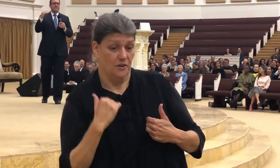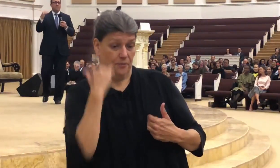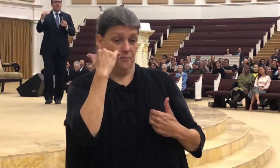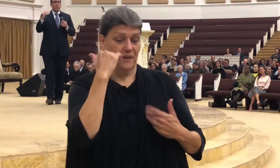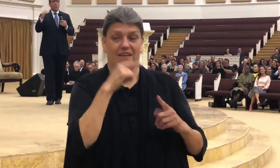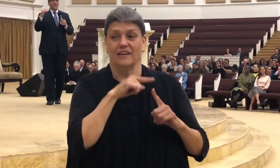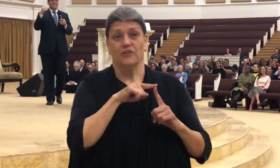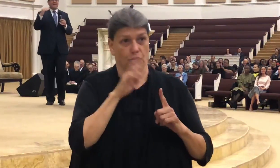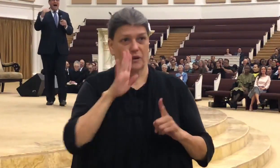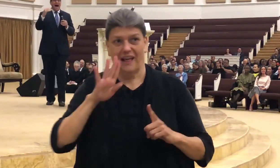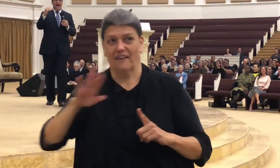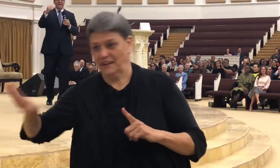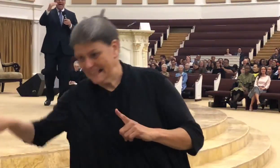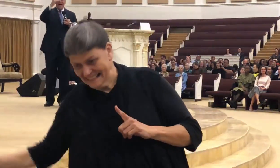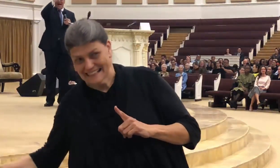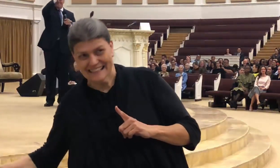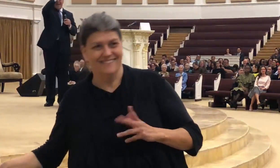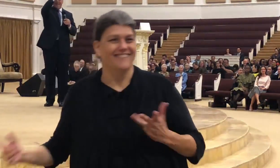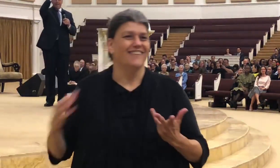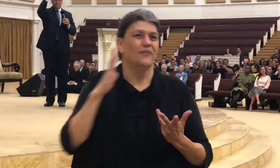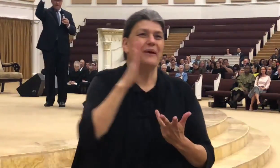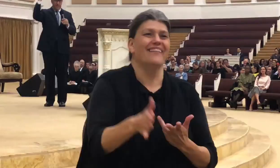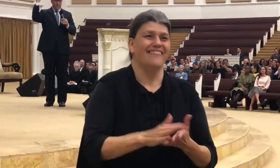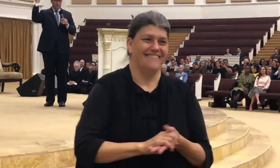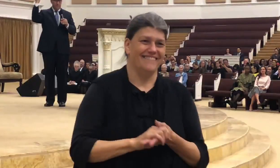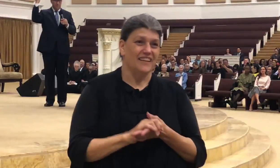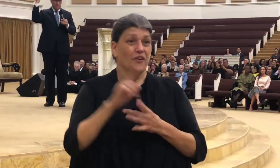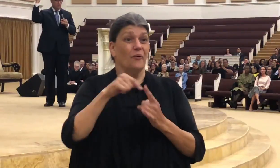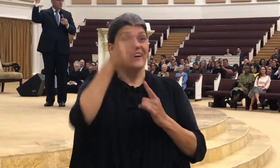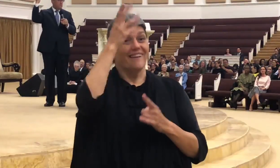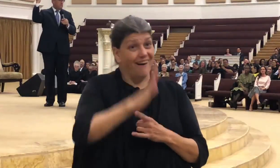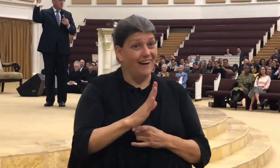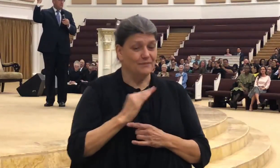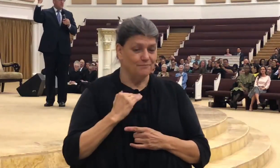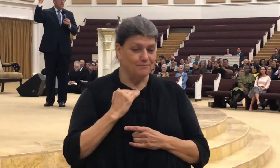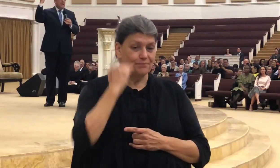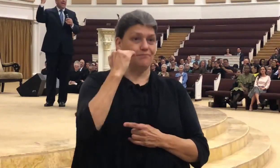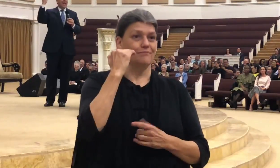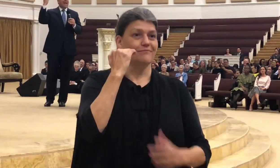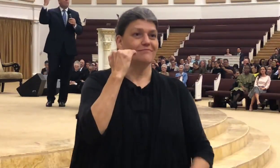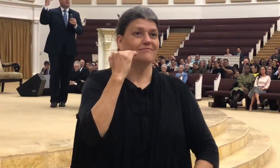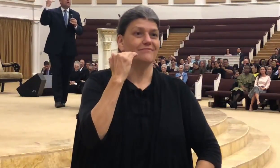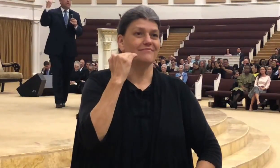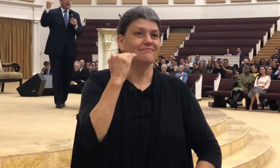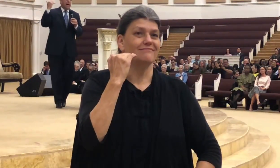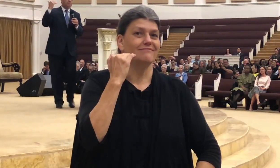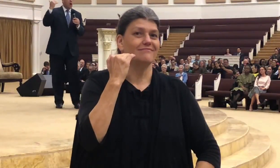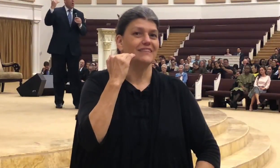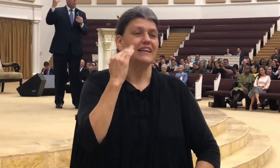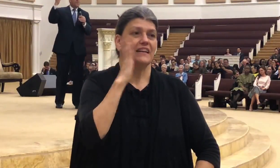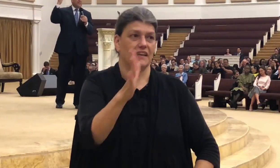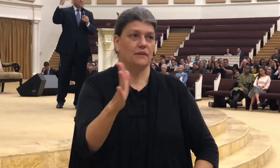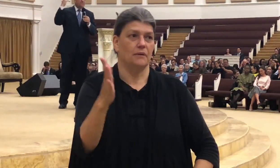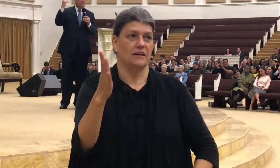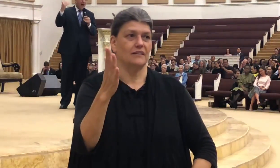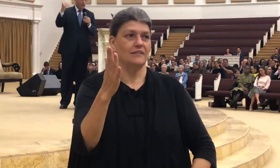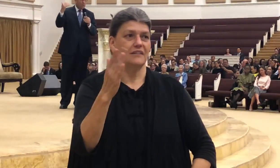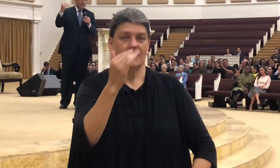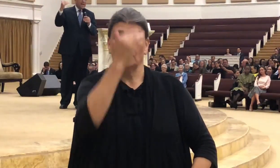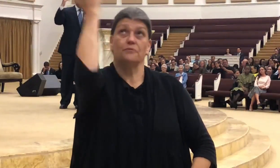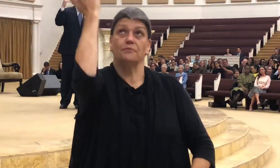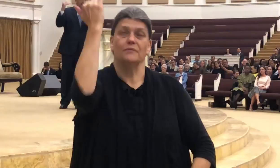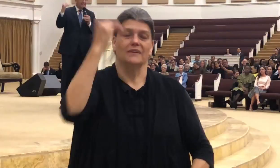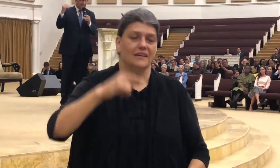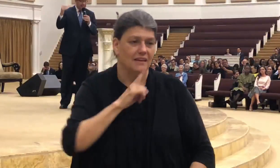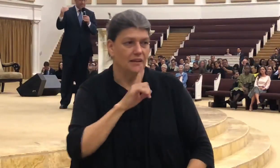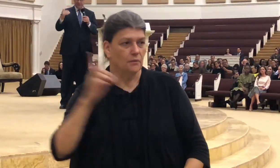Let me tell you something. When God has had it up to here, he will come with his